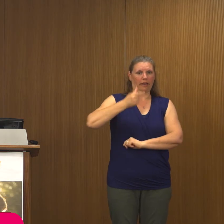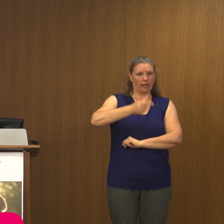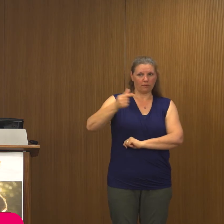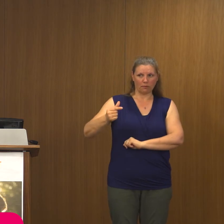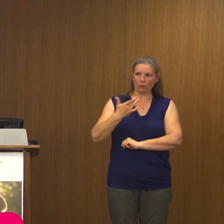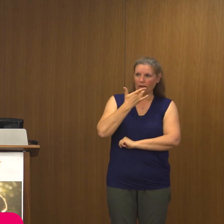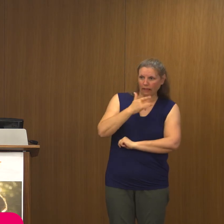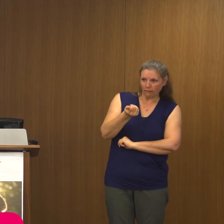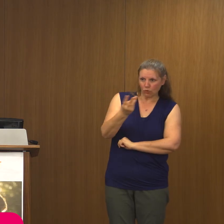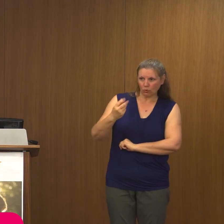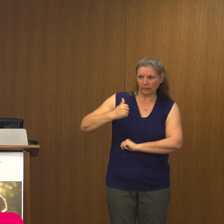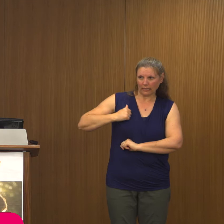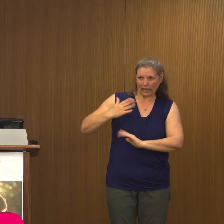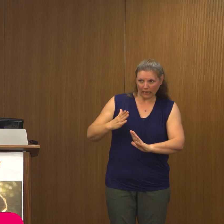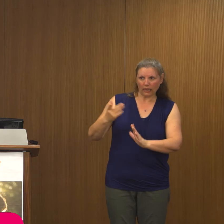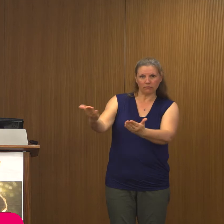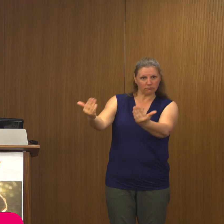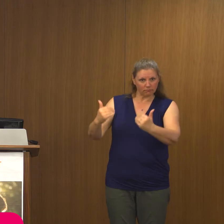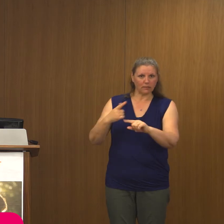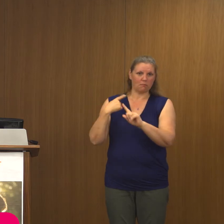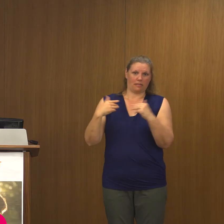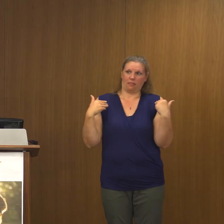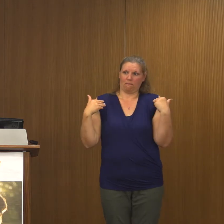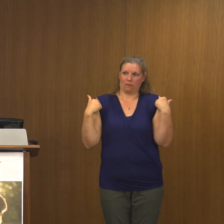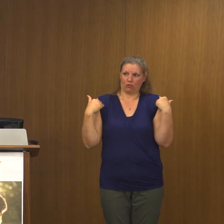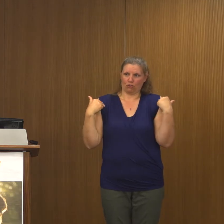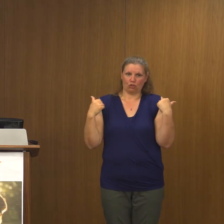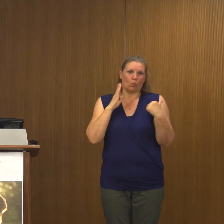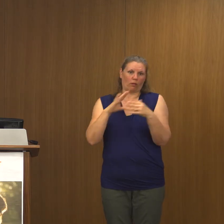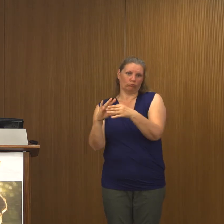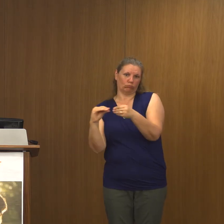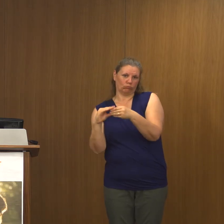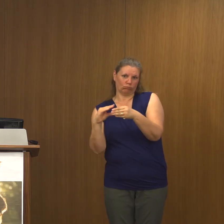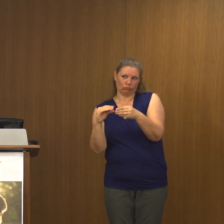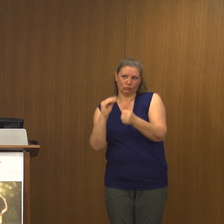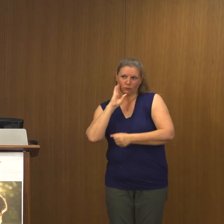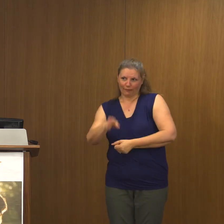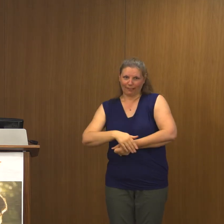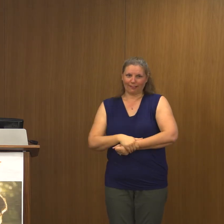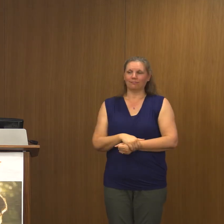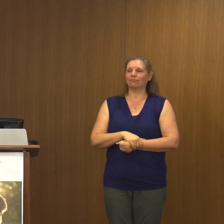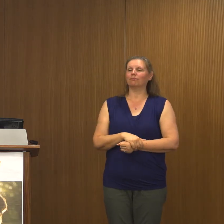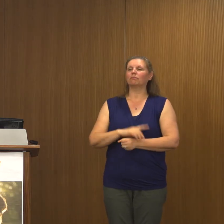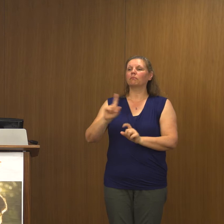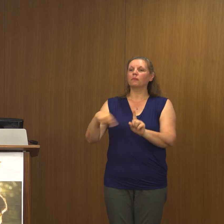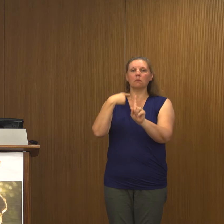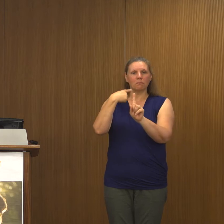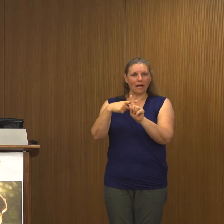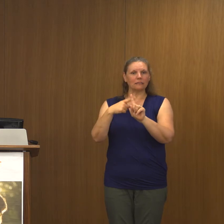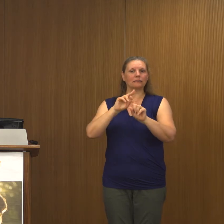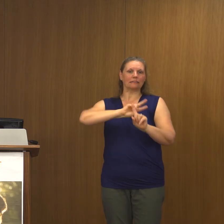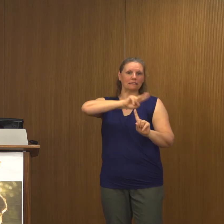of the delegation. The minister will give a few notes soon. We also have this event